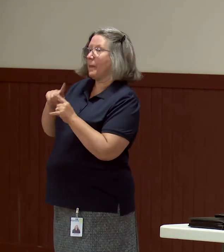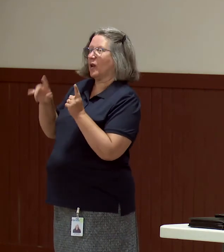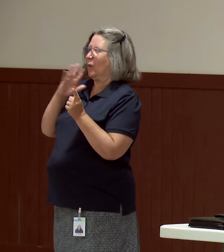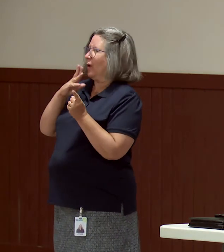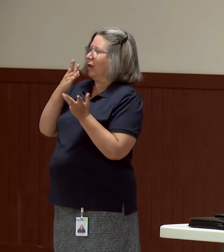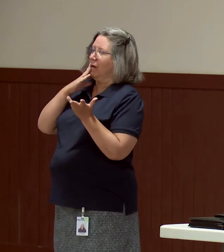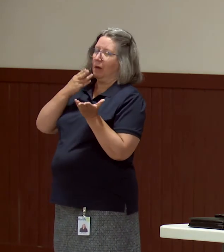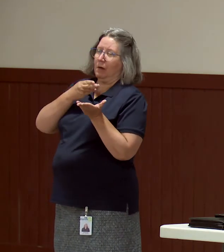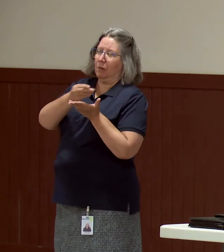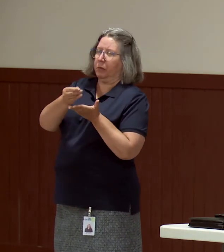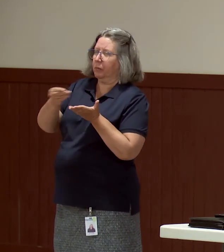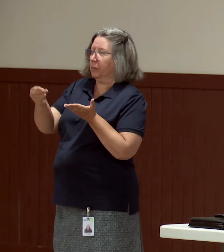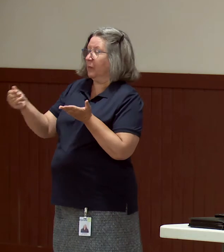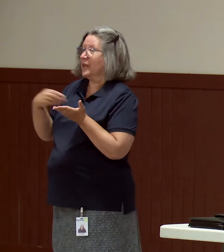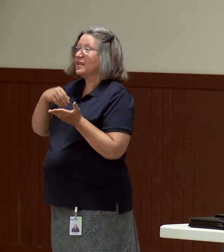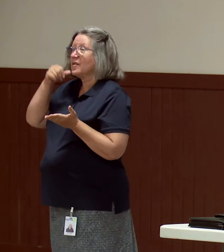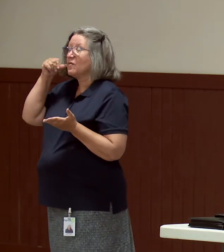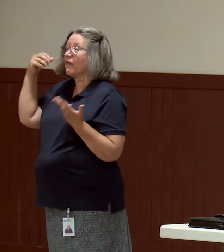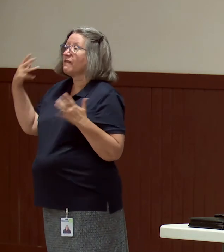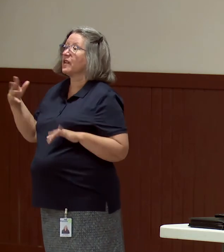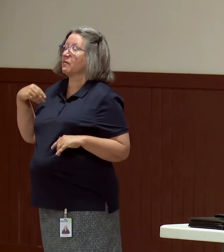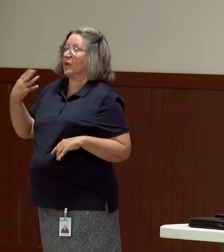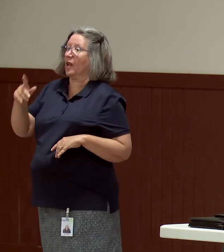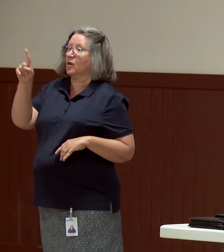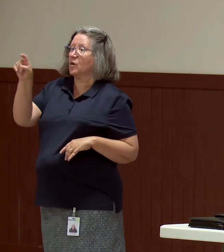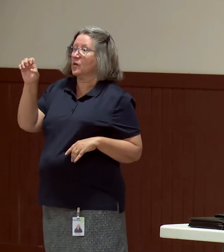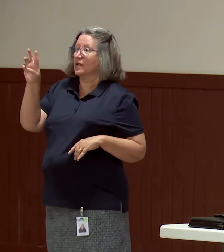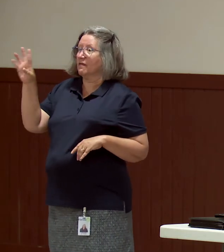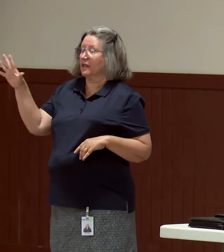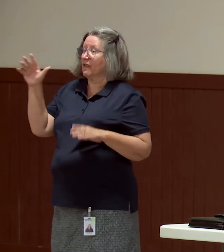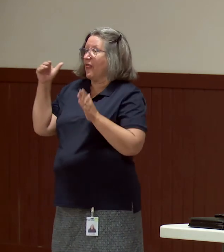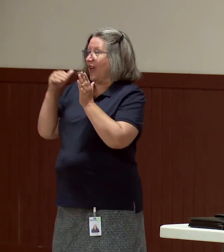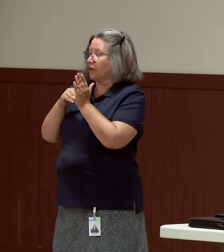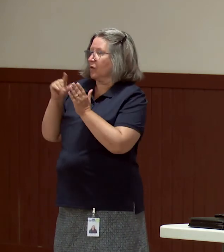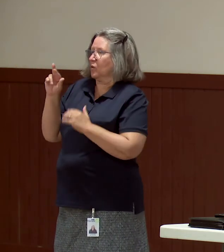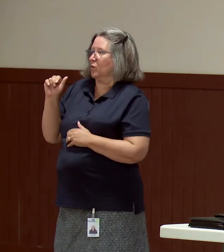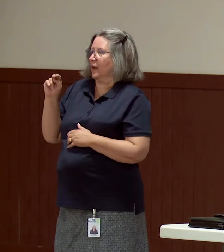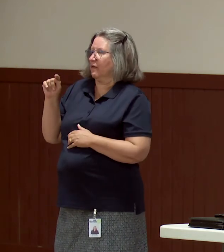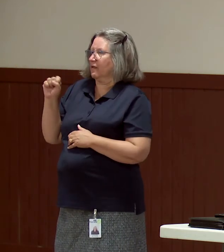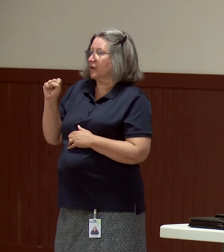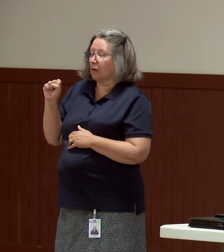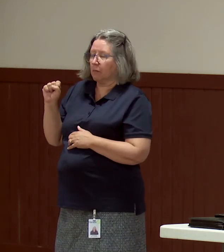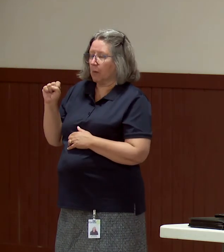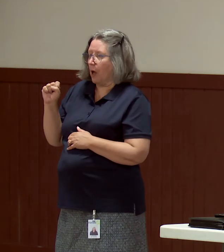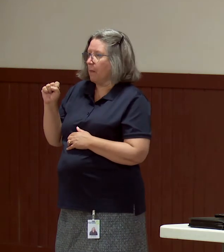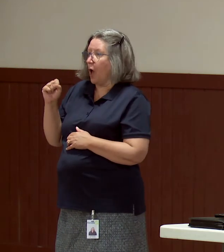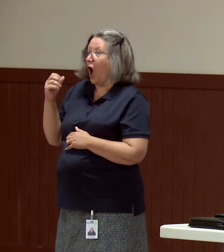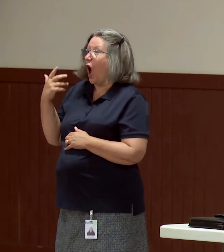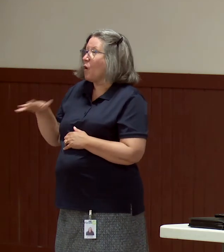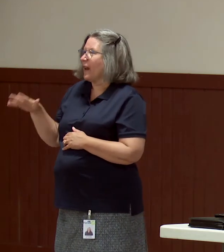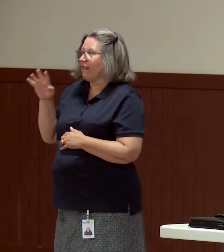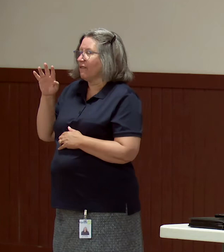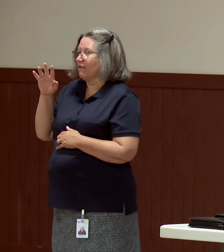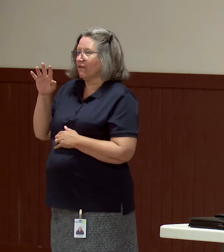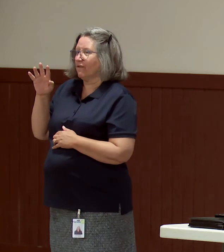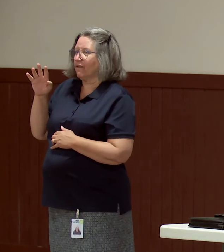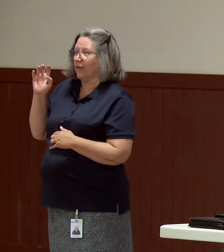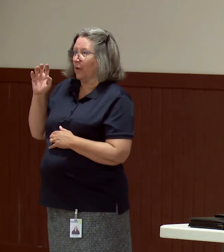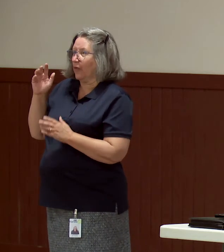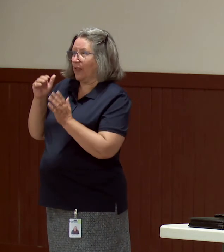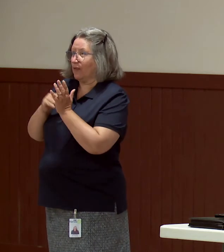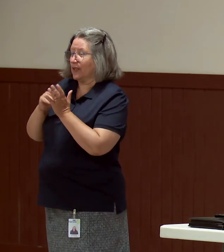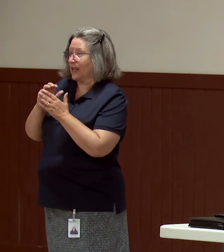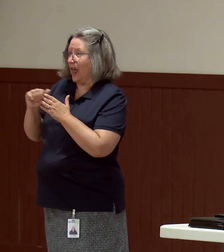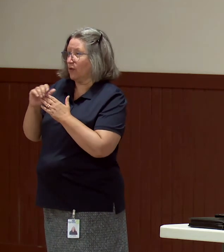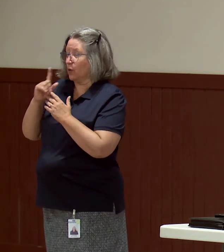instance, yesterday we awarded $165,000 in grants and over 400,000 applications. And I don't think